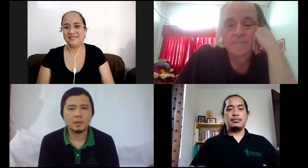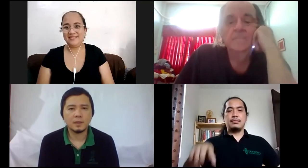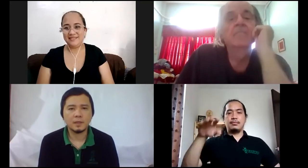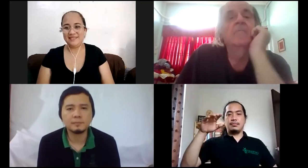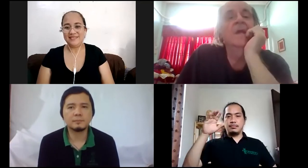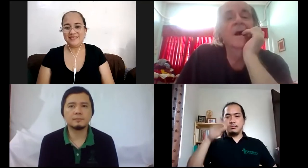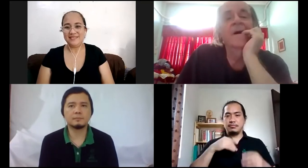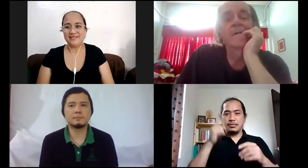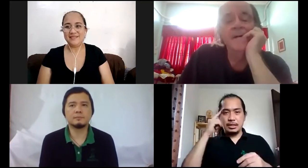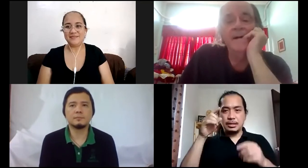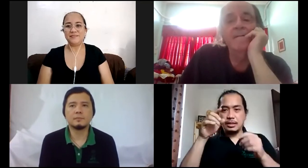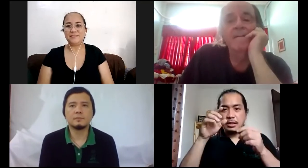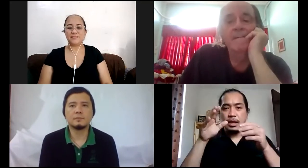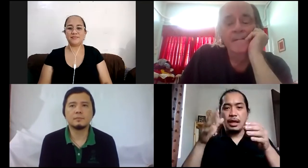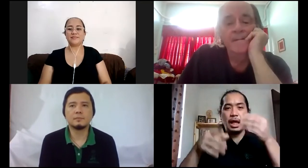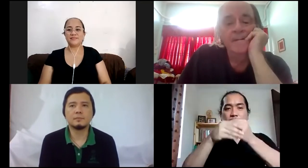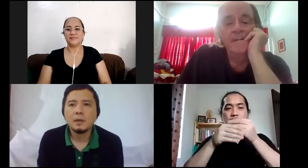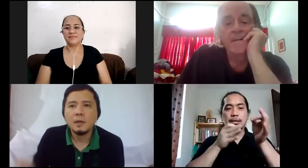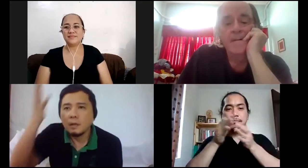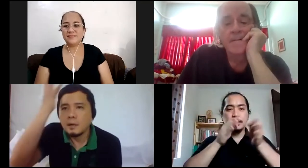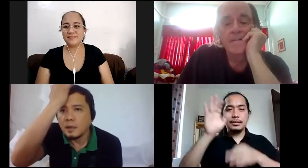Yes, sir. Yeah, okay.